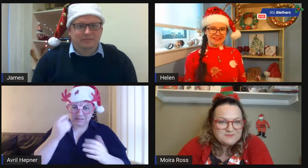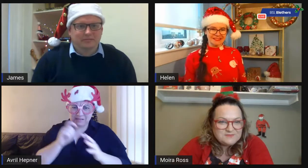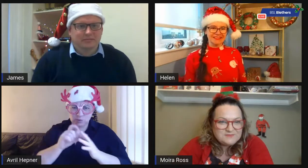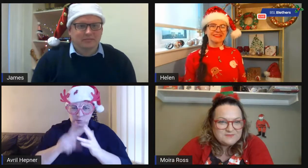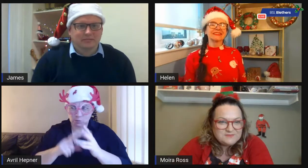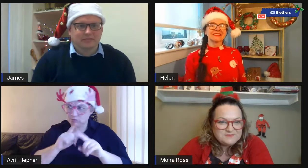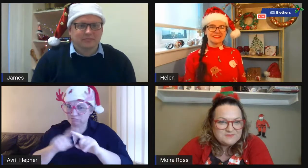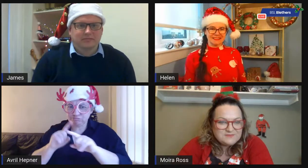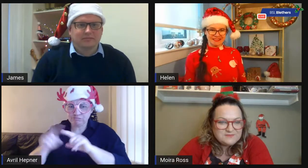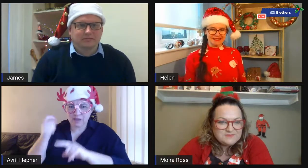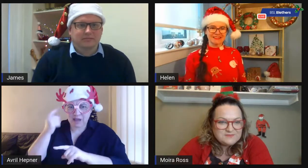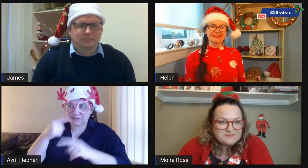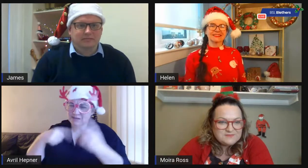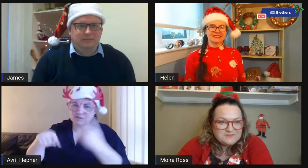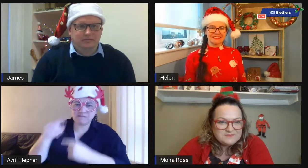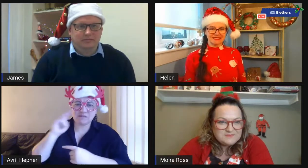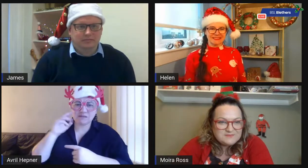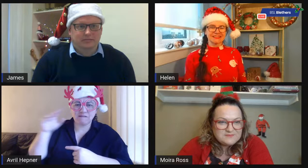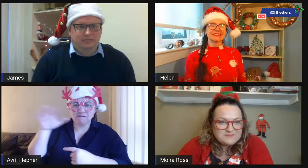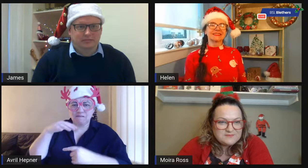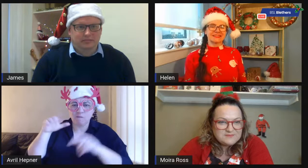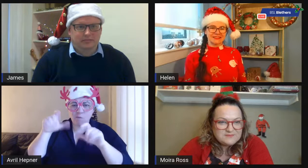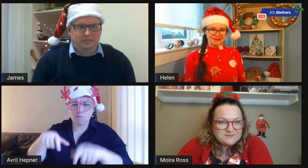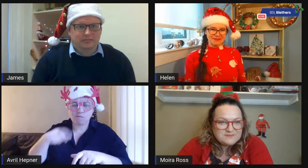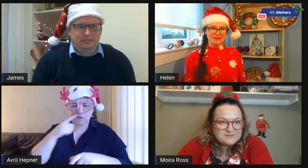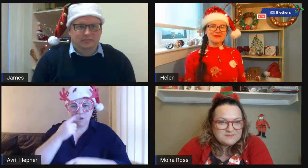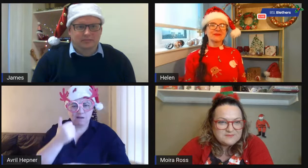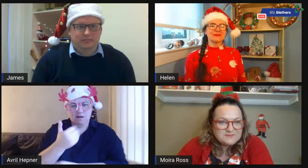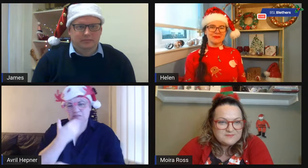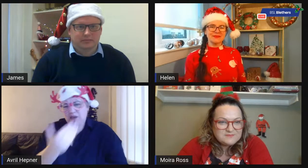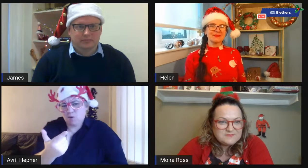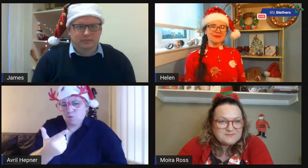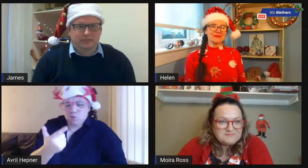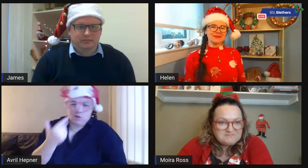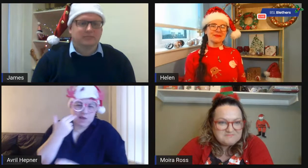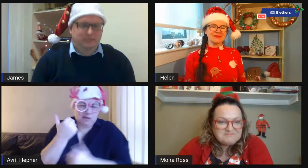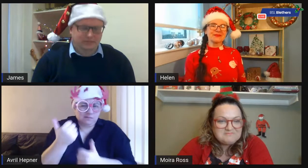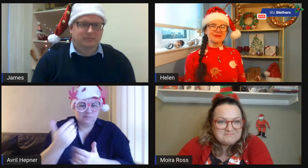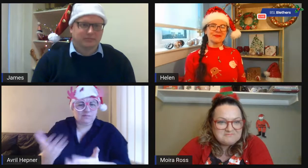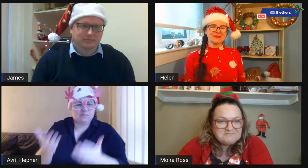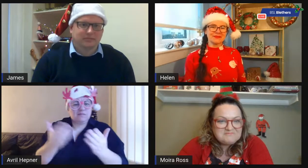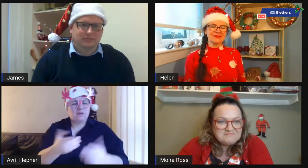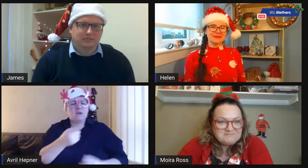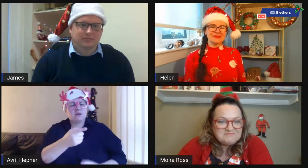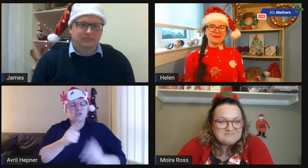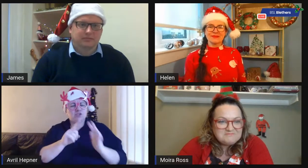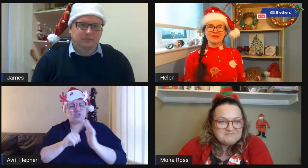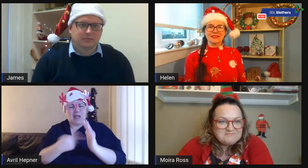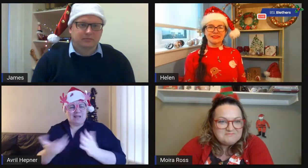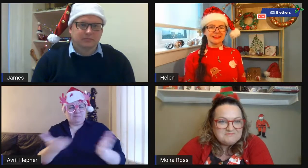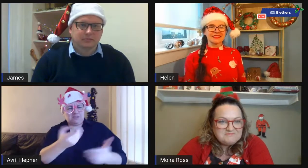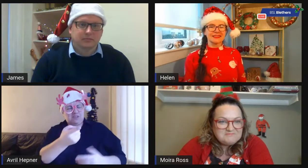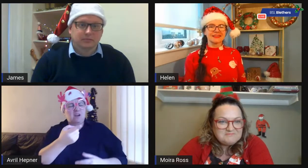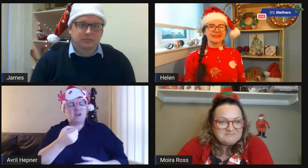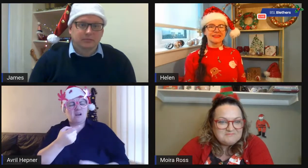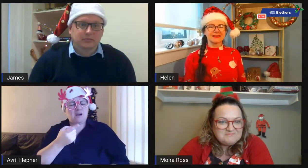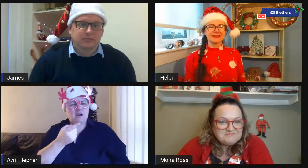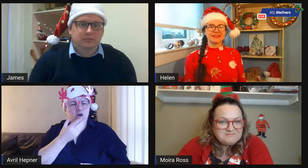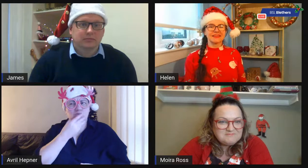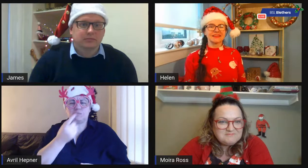making things. You know, when you can't go outside, but there's still plenty to do, isn't there? And when the family's at home, you could do it all together. Great, thank you. Back